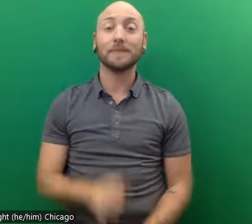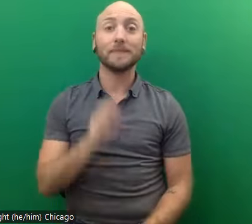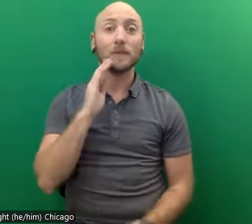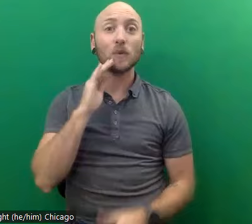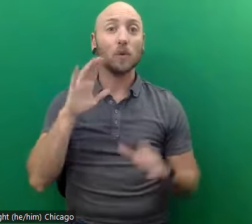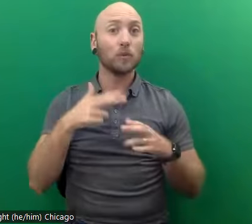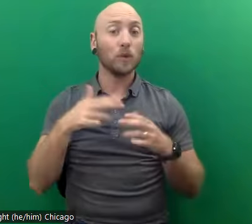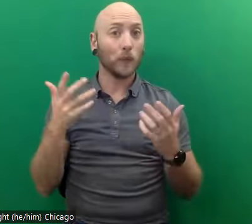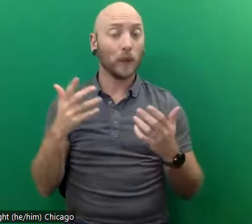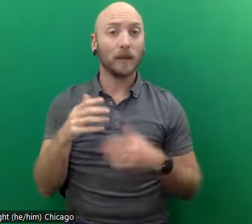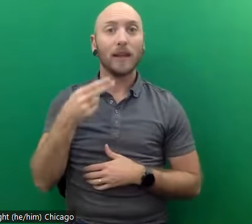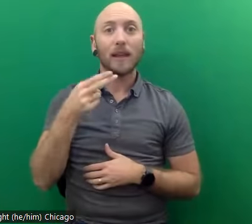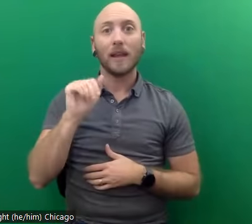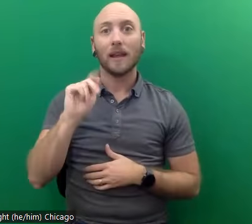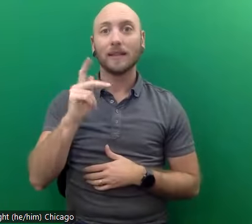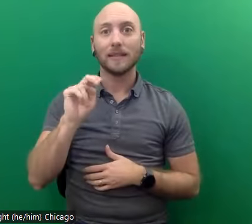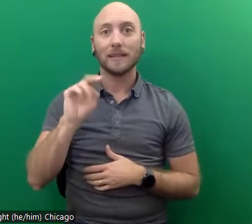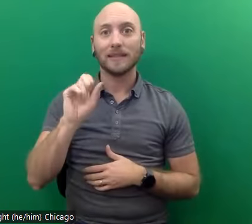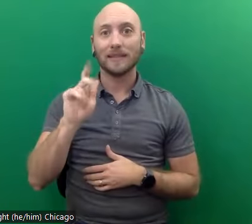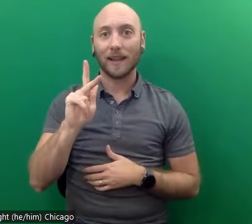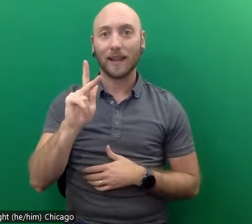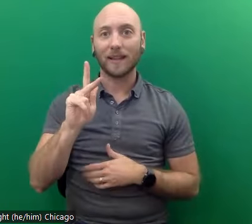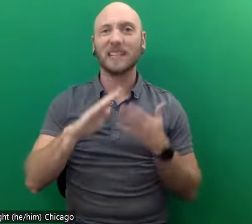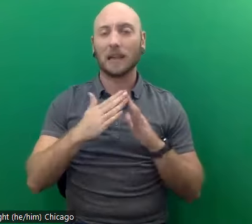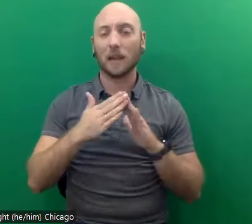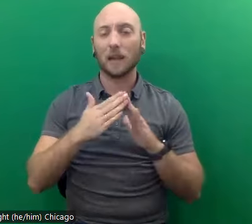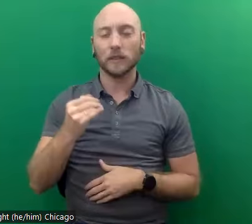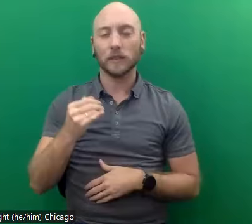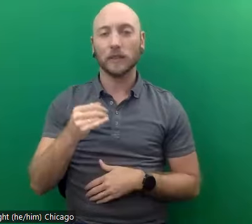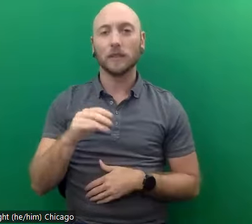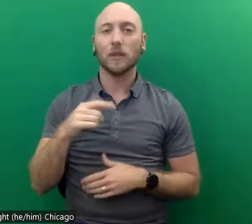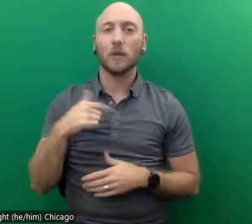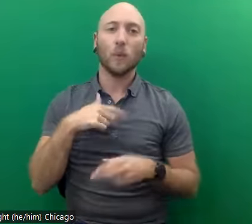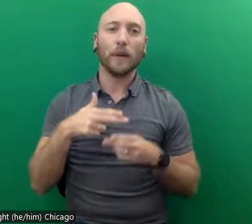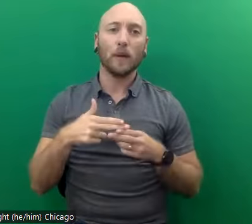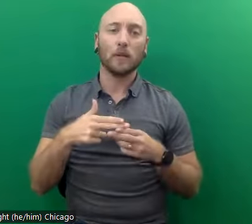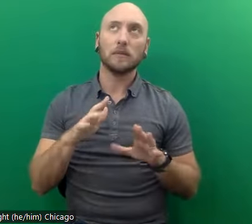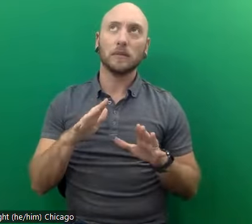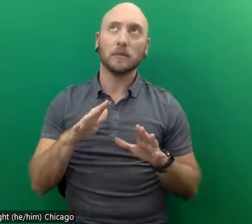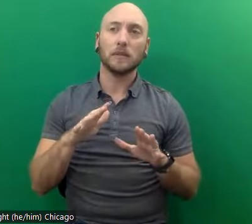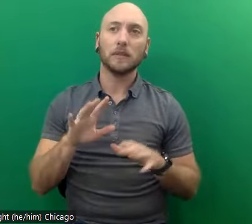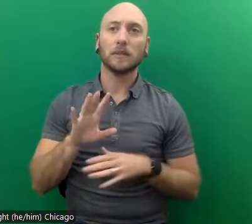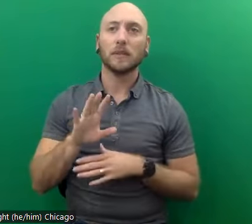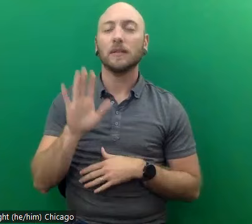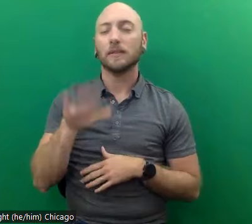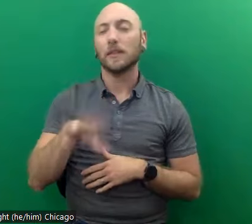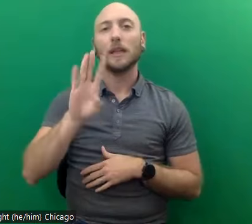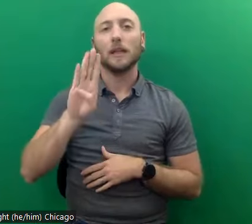the Hackensack, New Jersey Young, we changed the name. It's the Bergen County Young